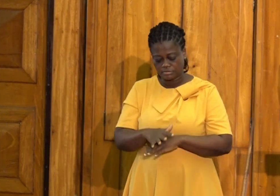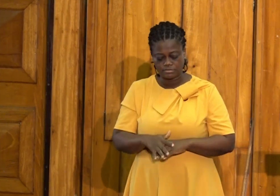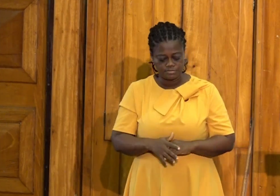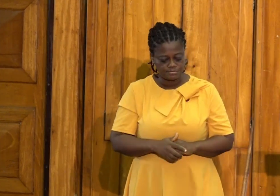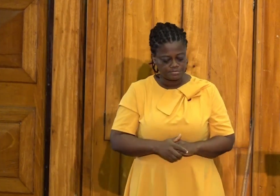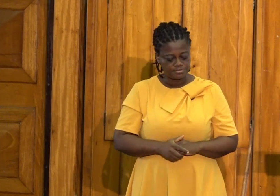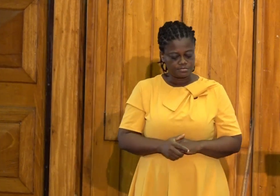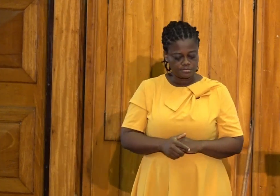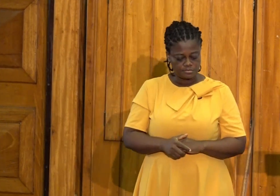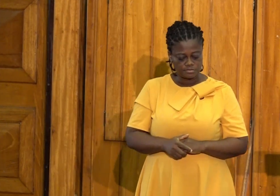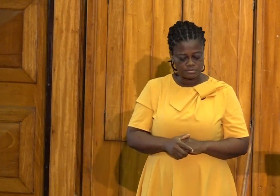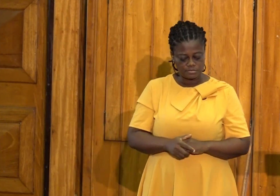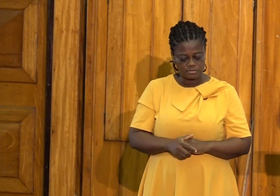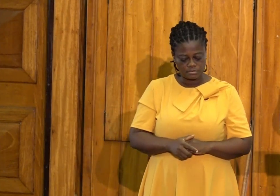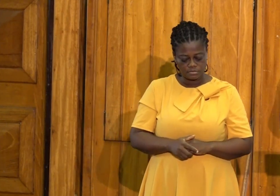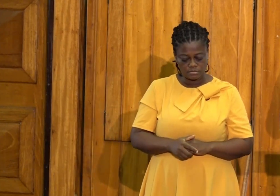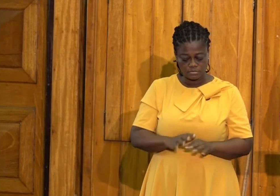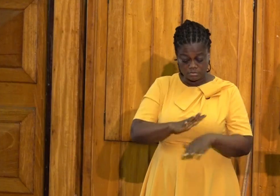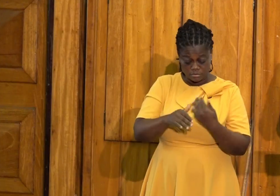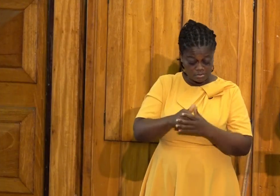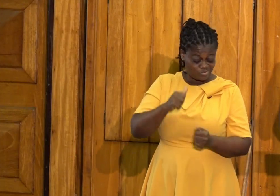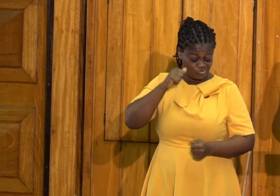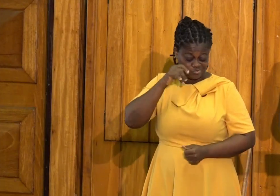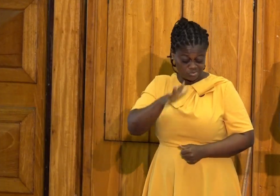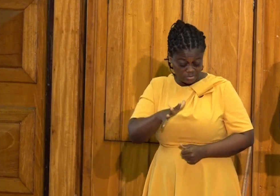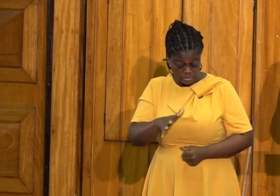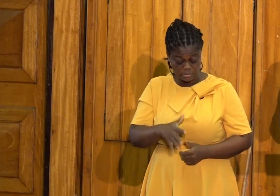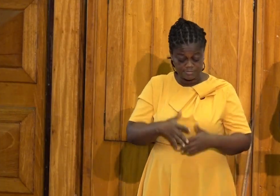Amongst the women who completed the follow-up,